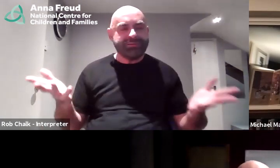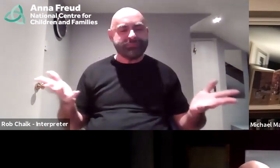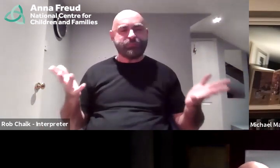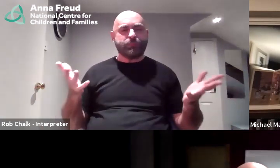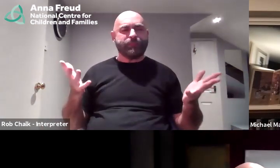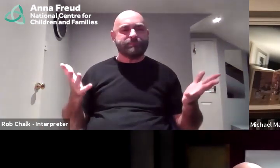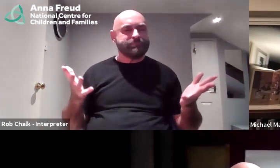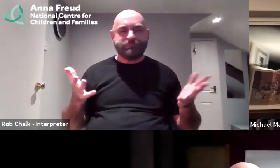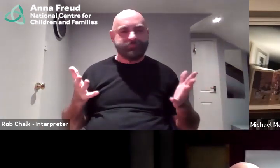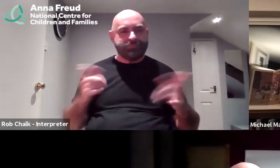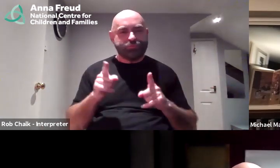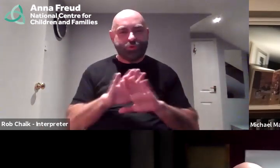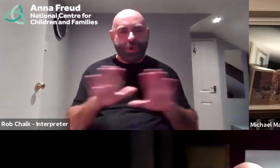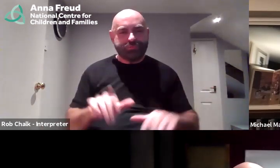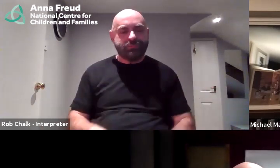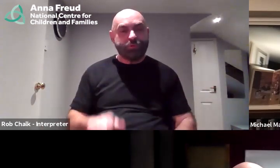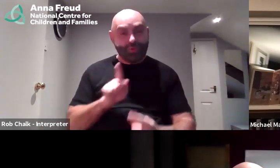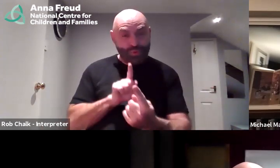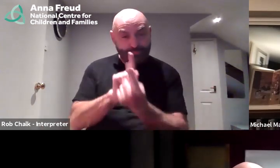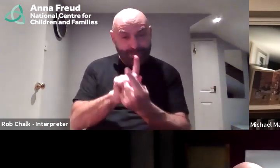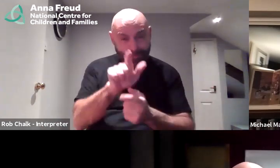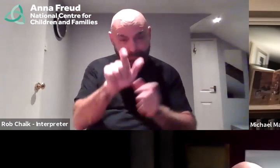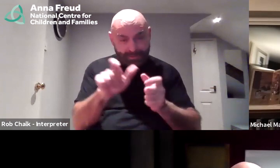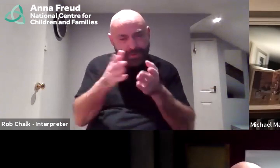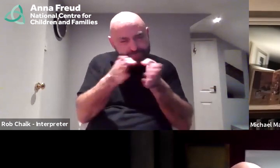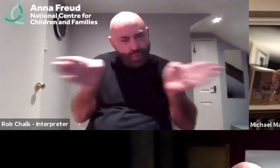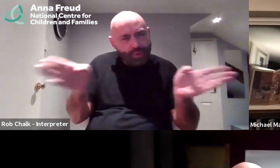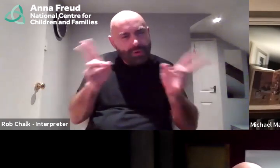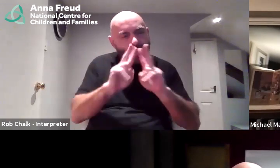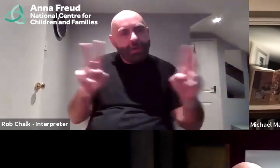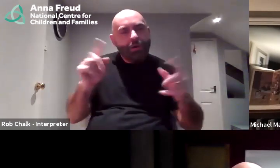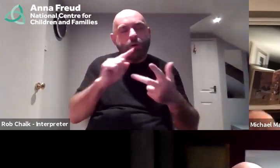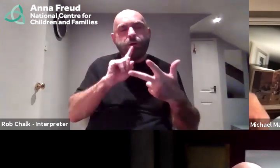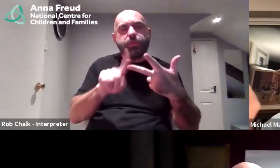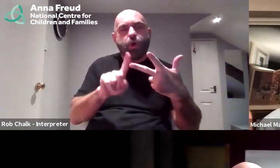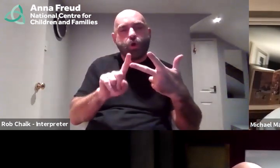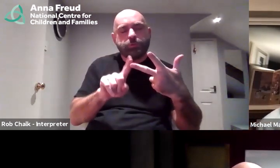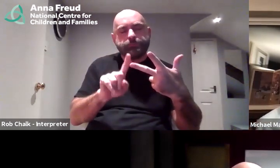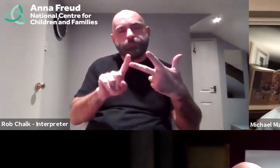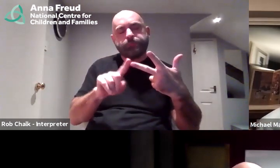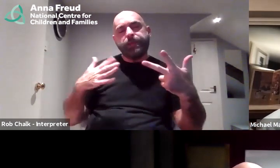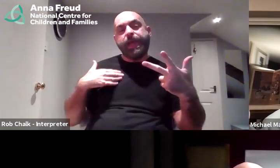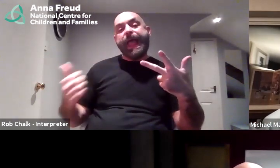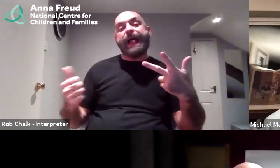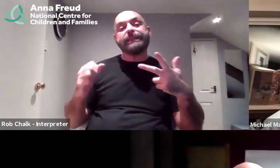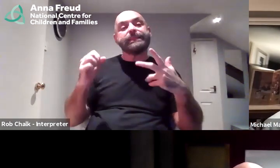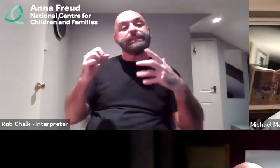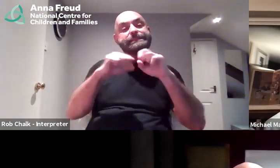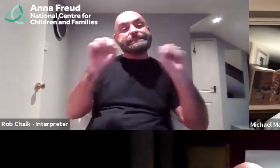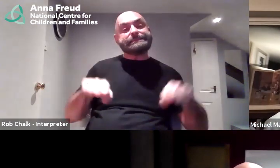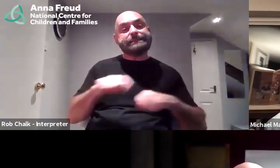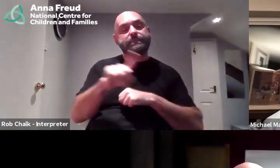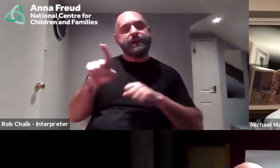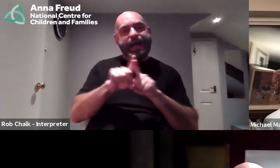Well, you don't. You see the patient in broader perspective. The third is the health system as